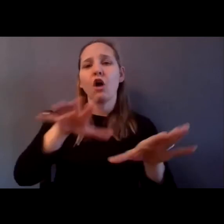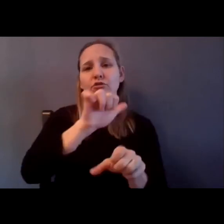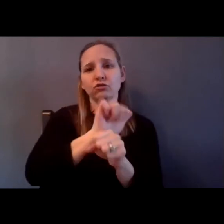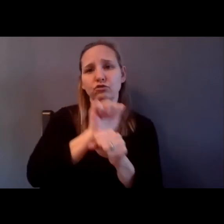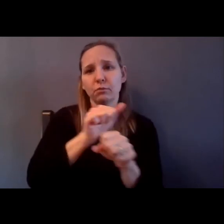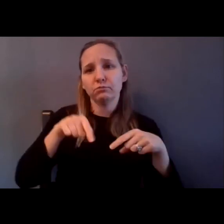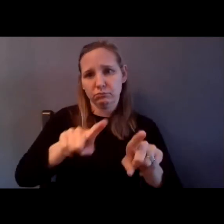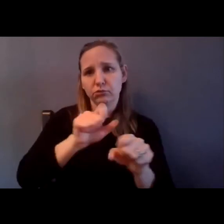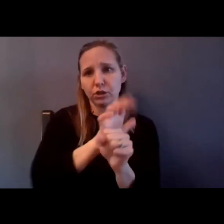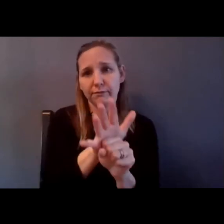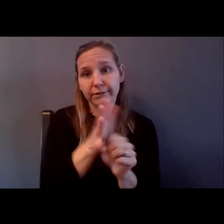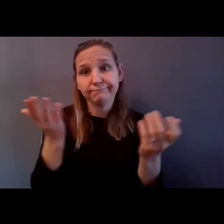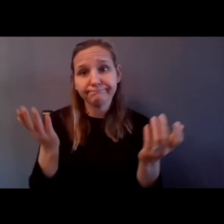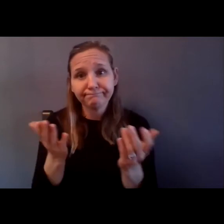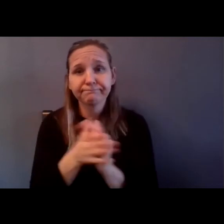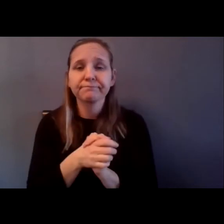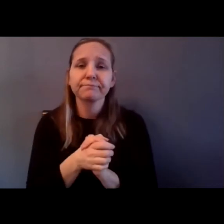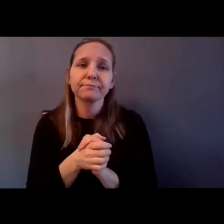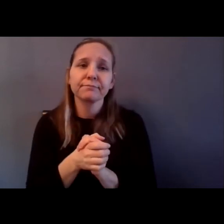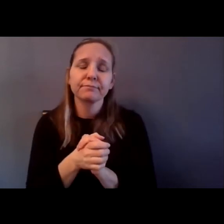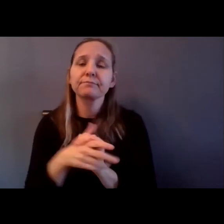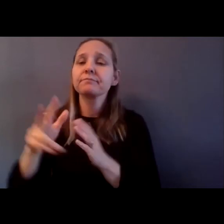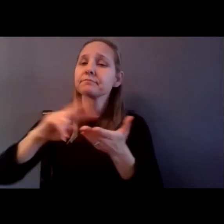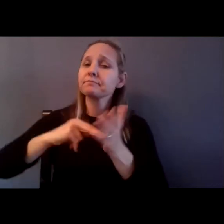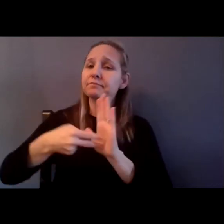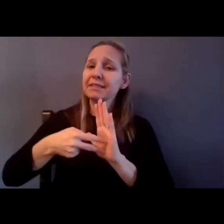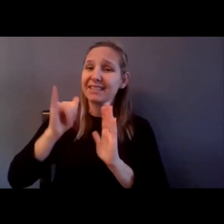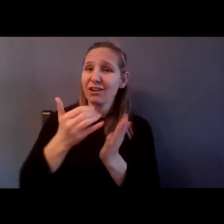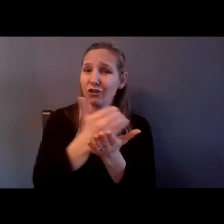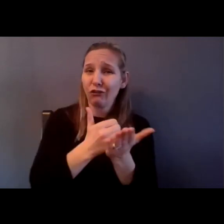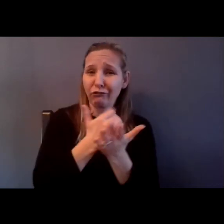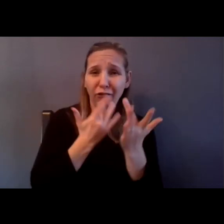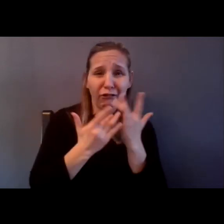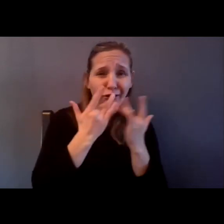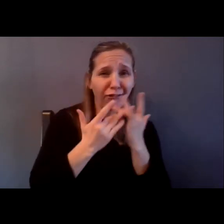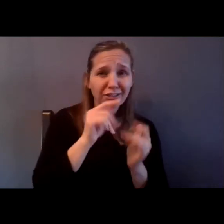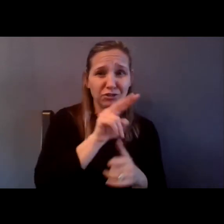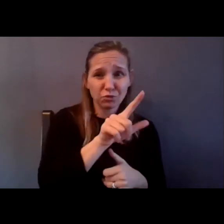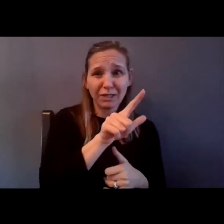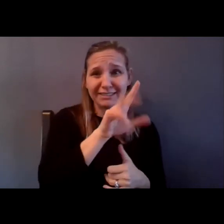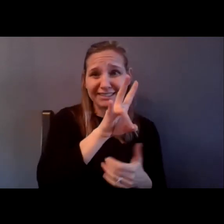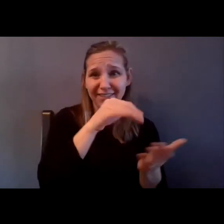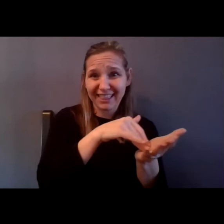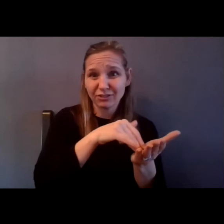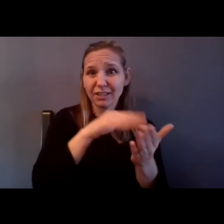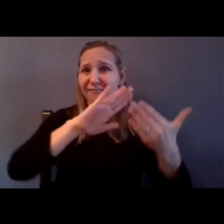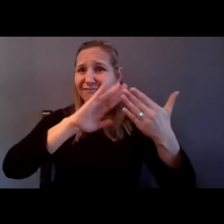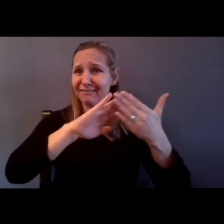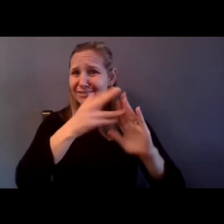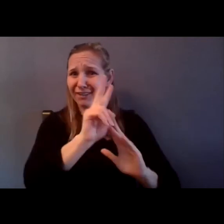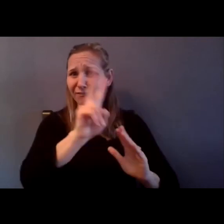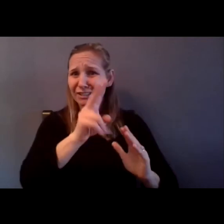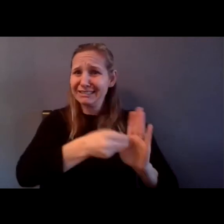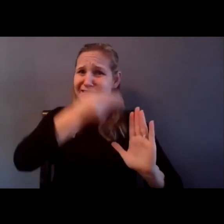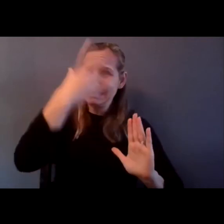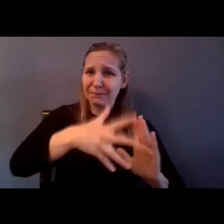COVID. So I'm sure you can imagine that making so little in a city as expensive as Vancouver means that this is a community that is